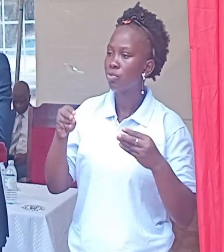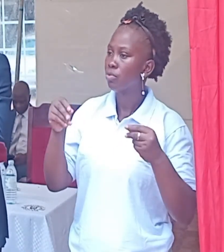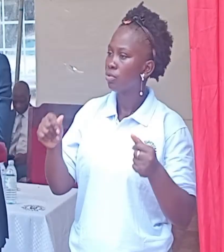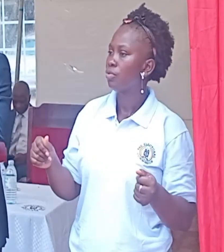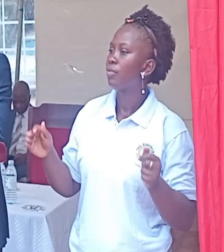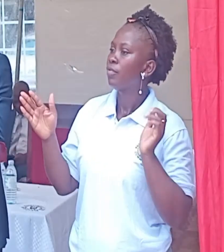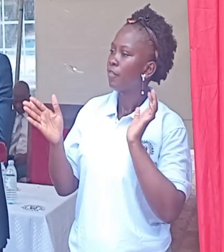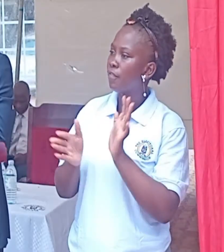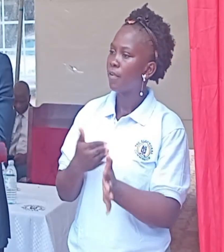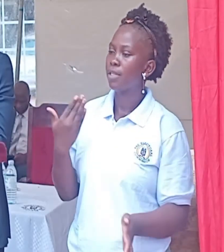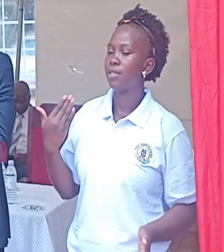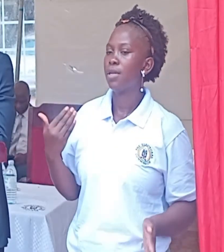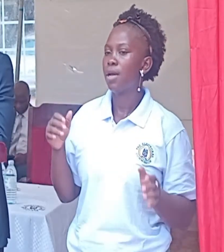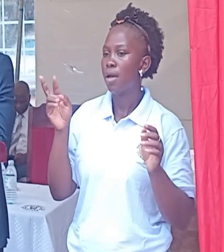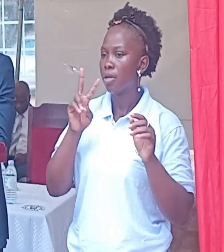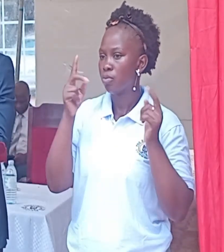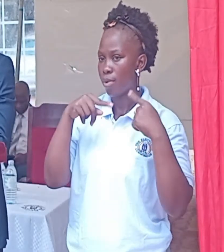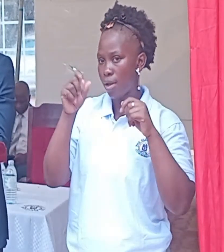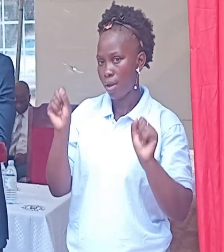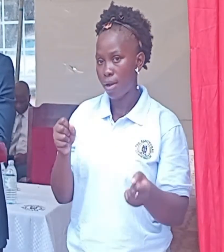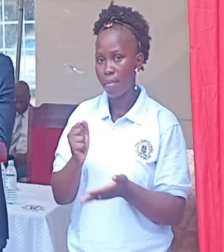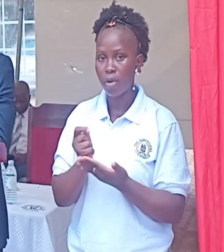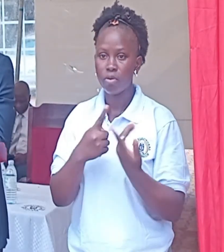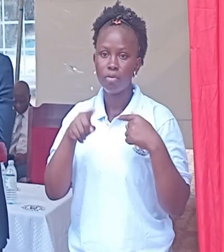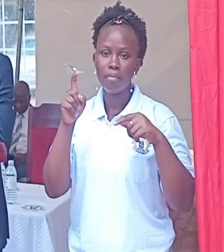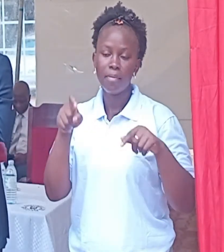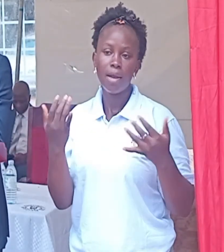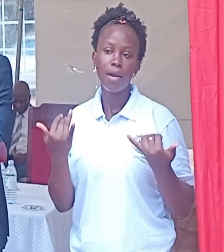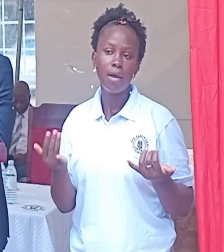as quickly as possible. Because we must now